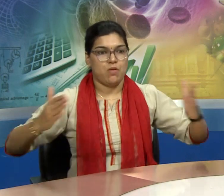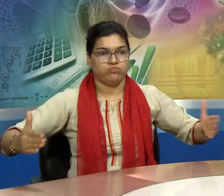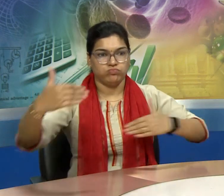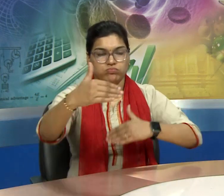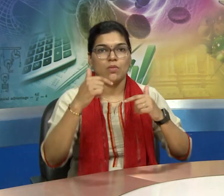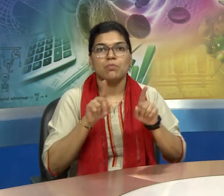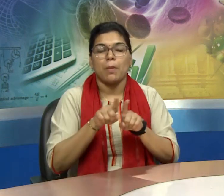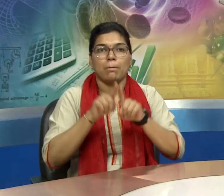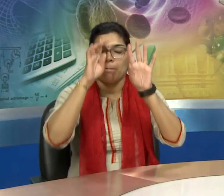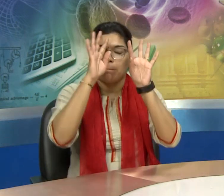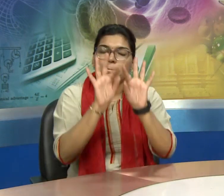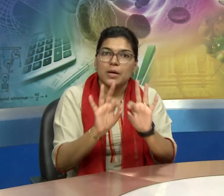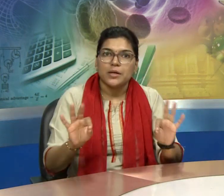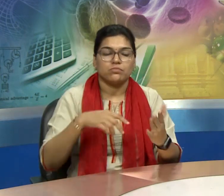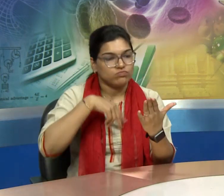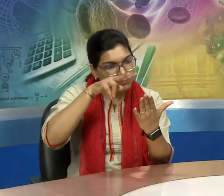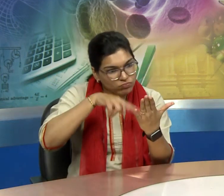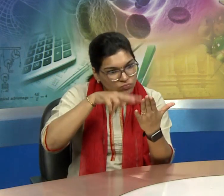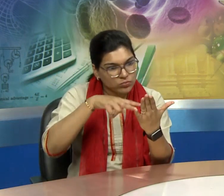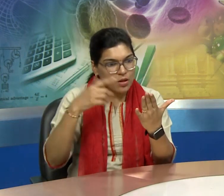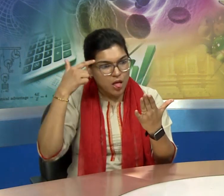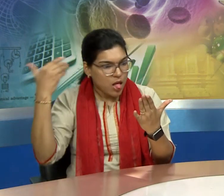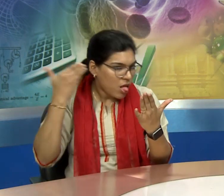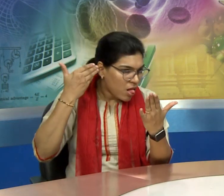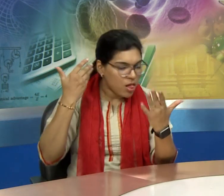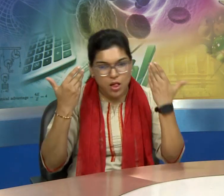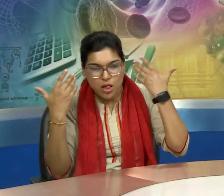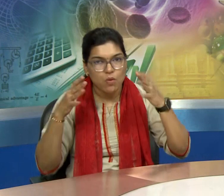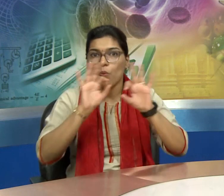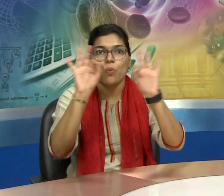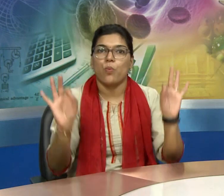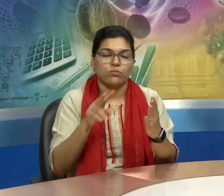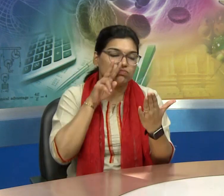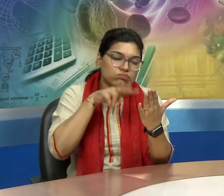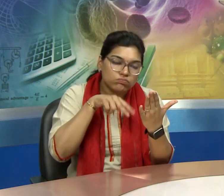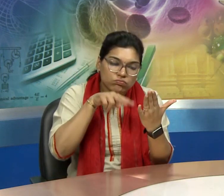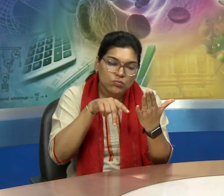which is physically present needs some space for itself.